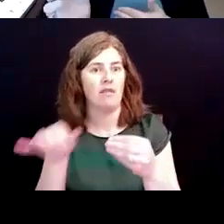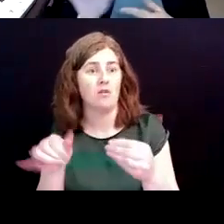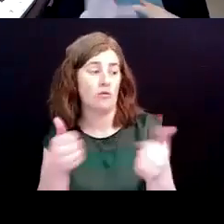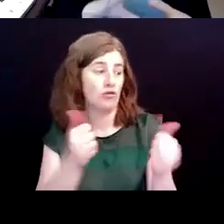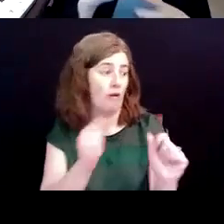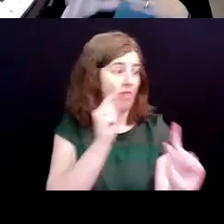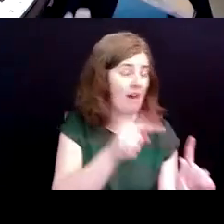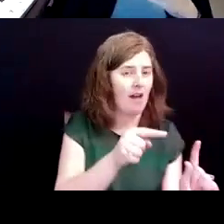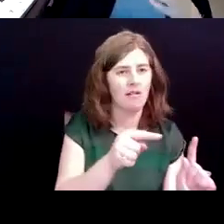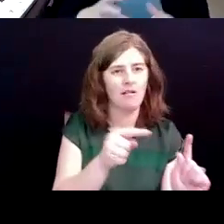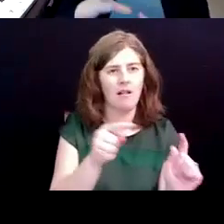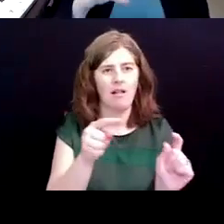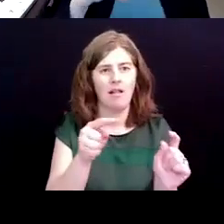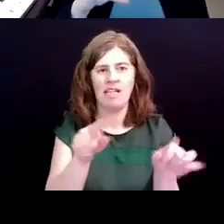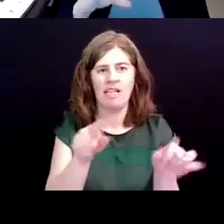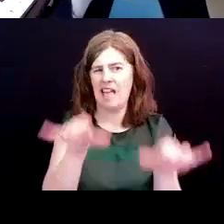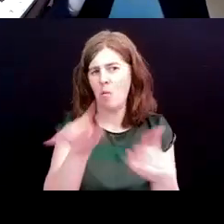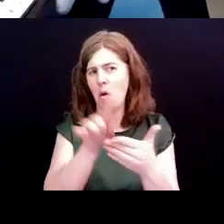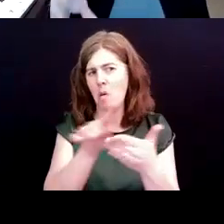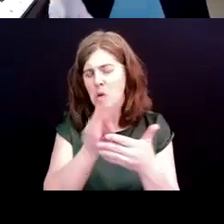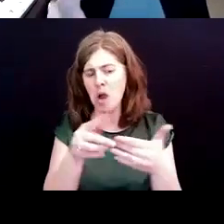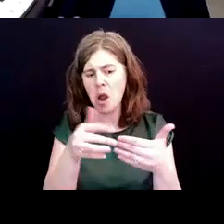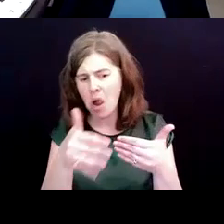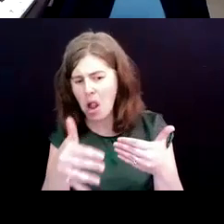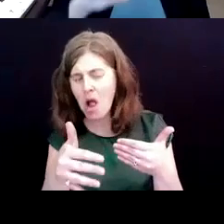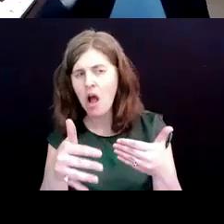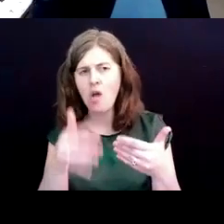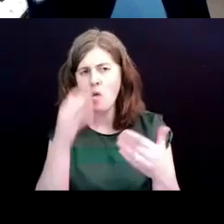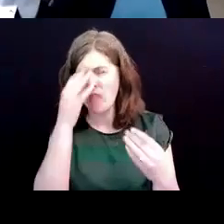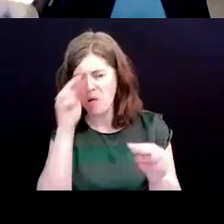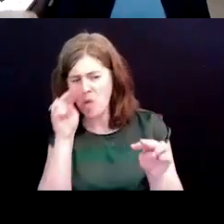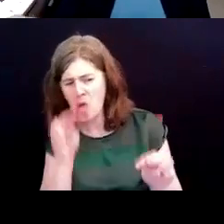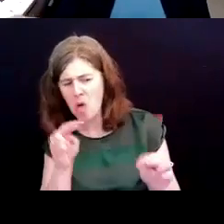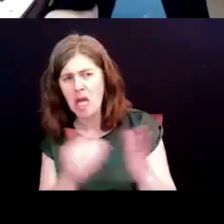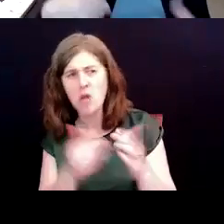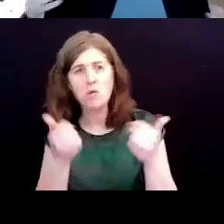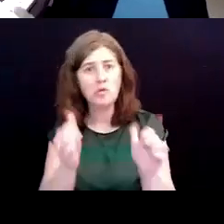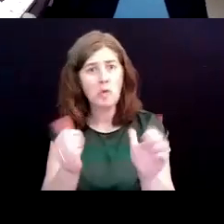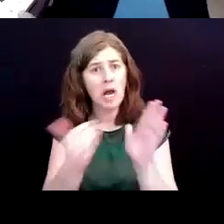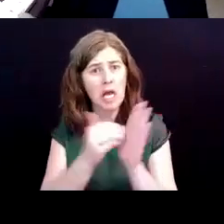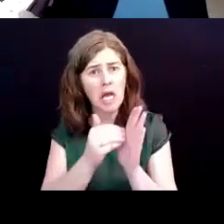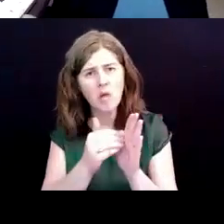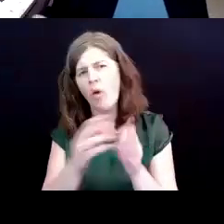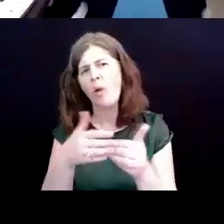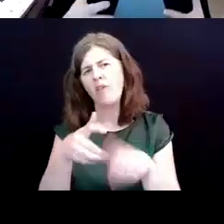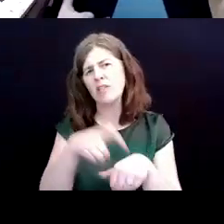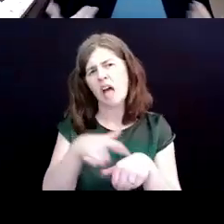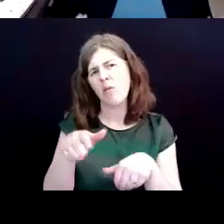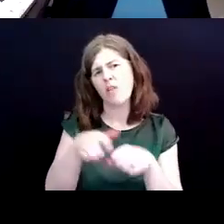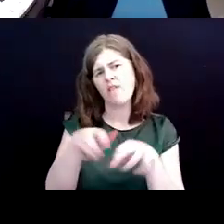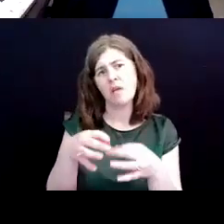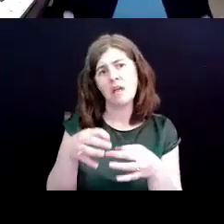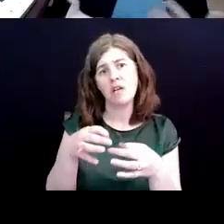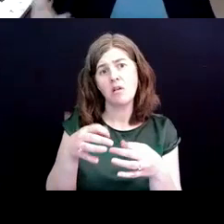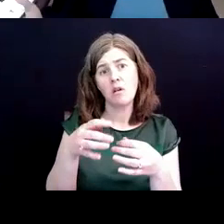that. And you do the same thing again. And so you think about it over again, you try again for another week or whatever you and the family decide. Or if you, again,